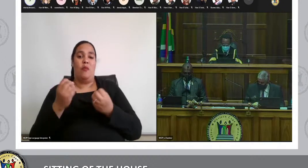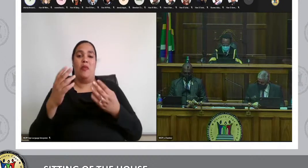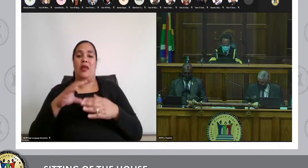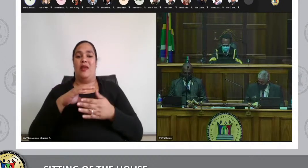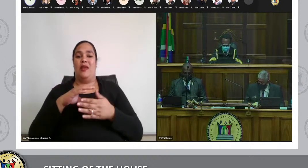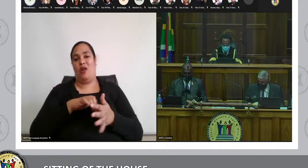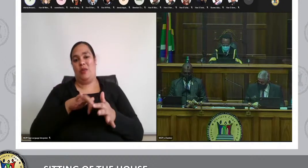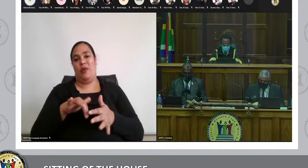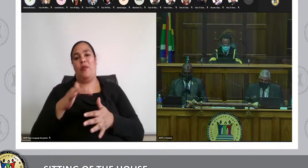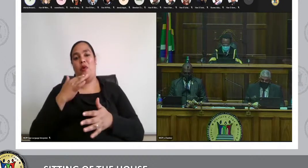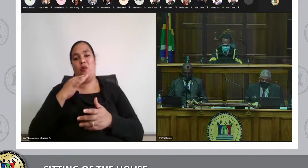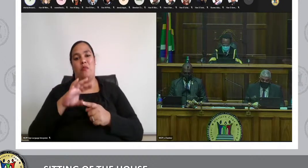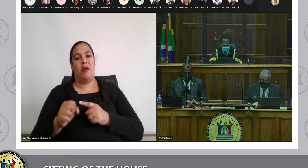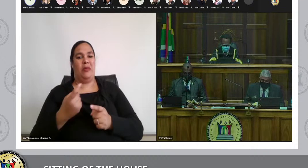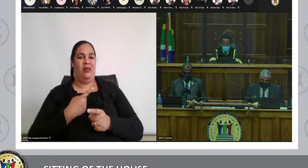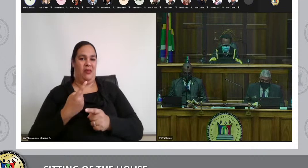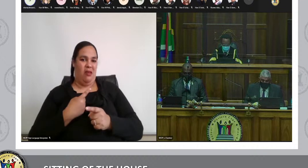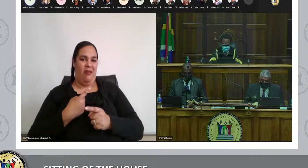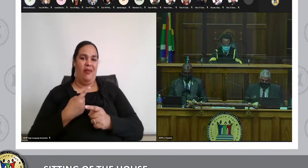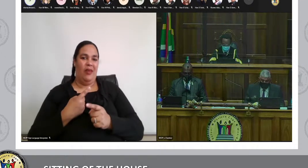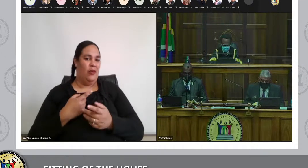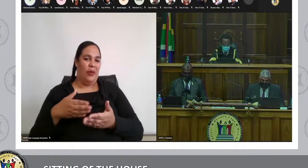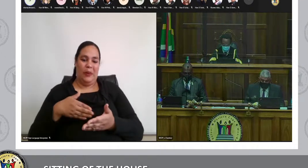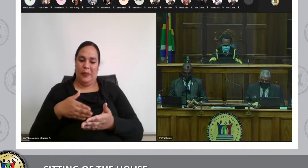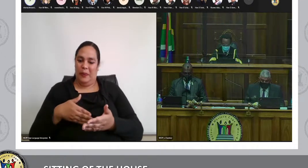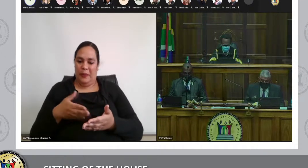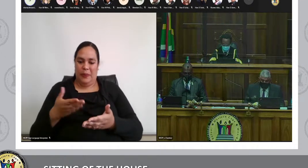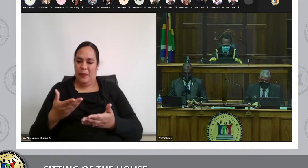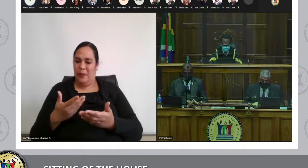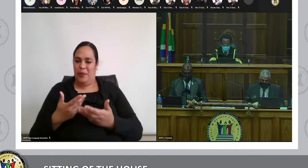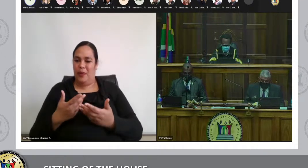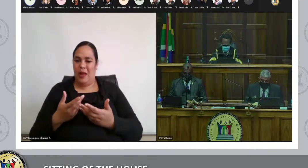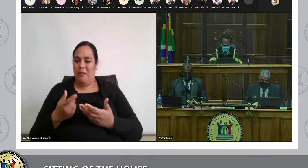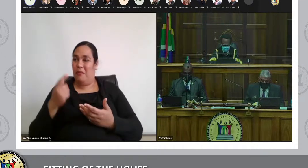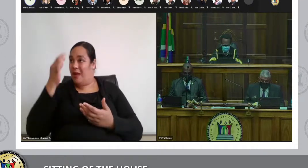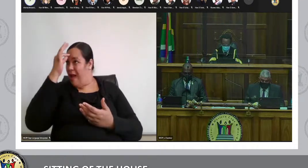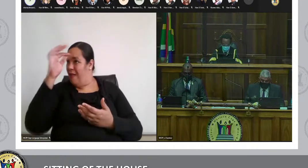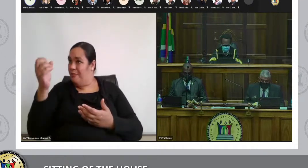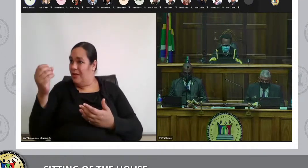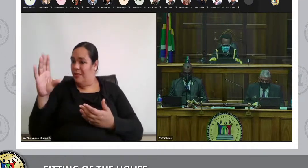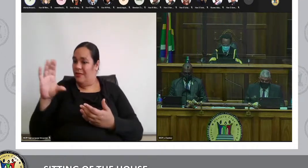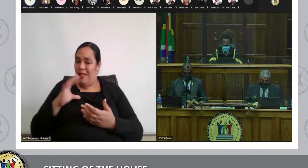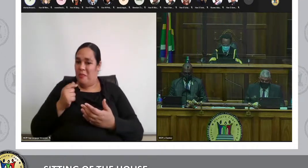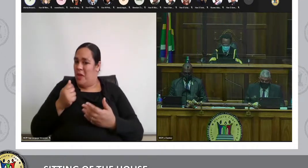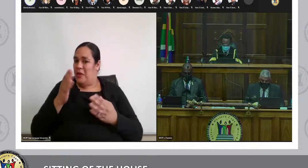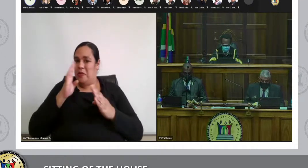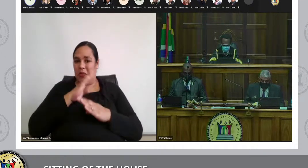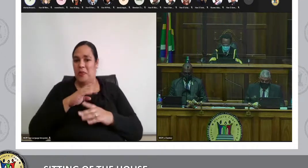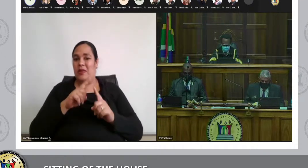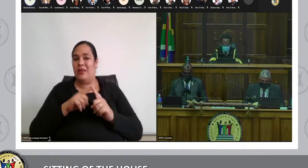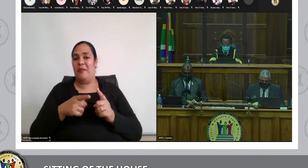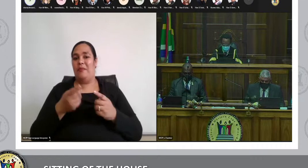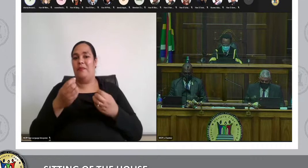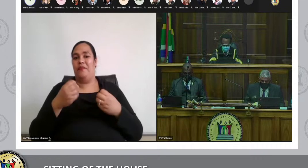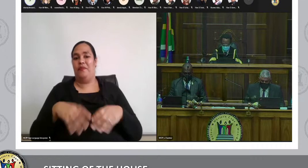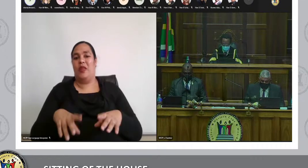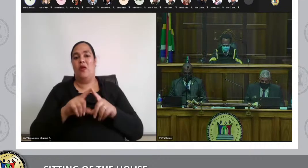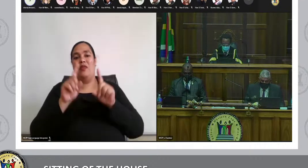vulnerable who find themselves without any form of state support as a result of the termination of the